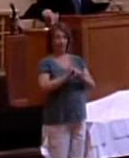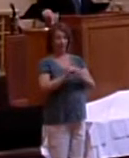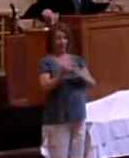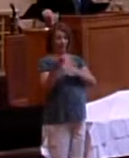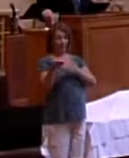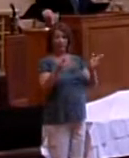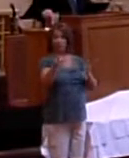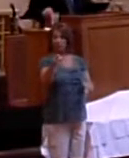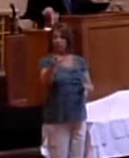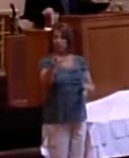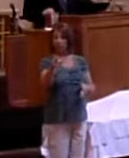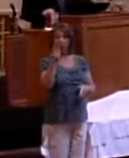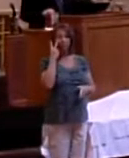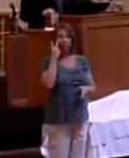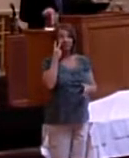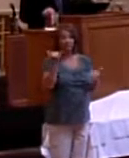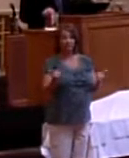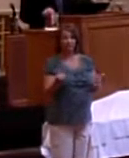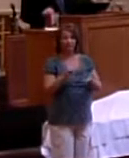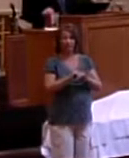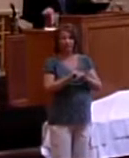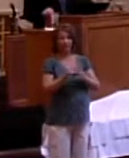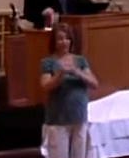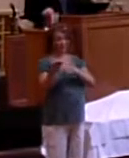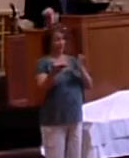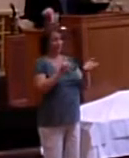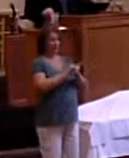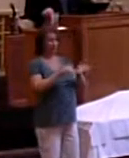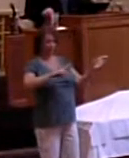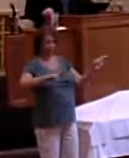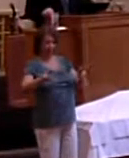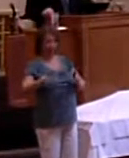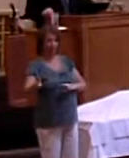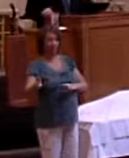hear is a message that has been prepared